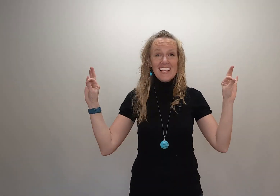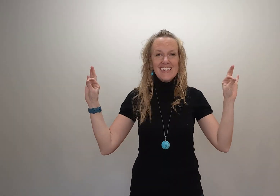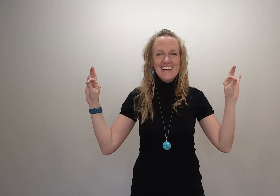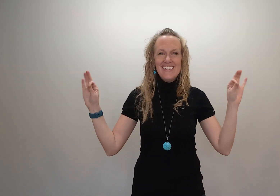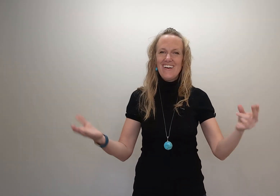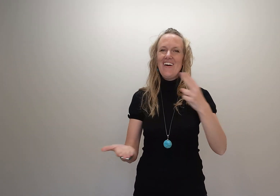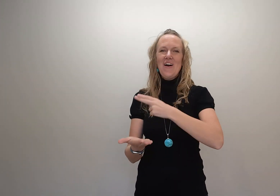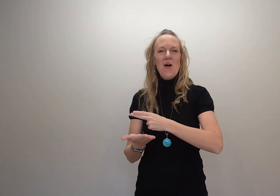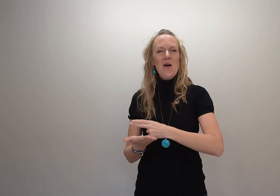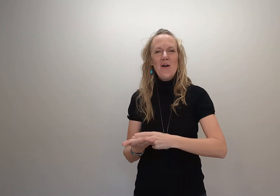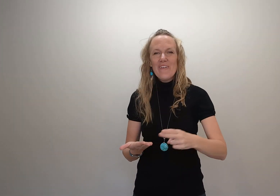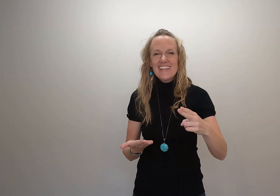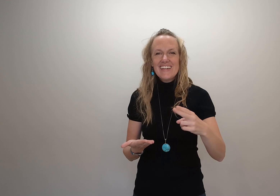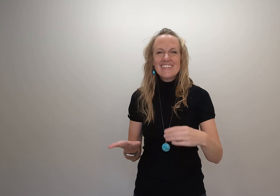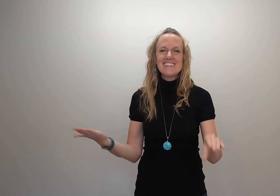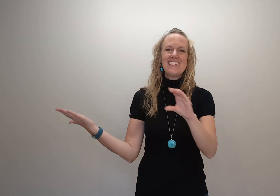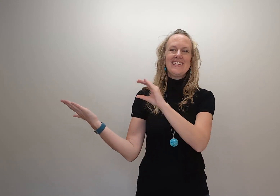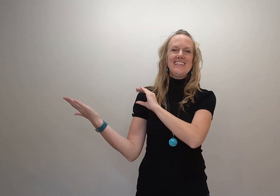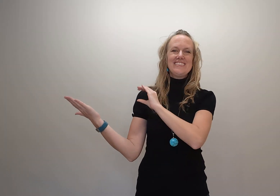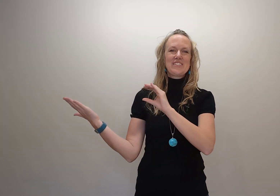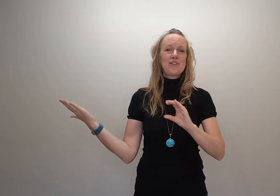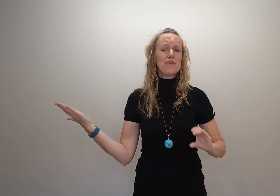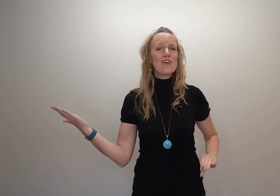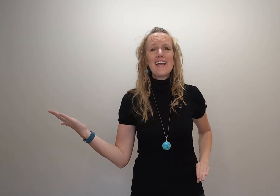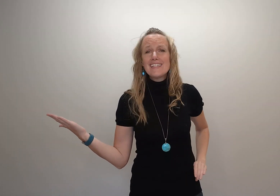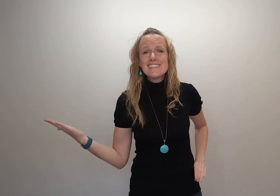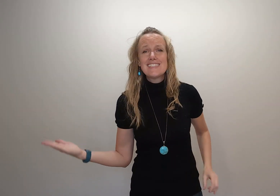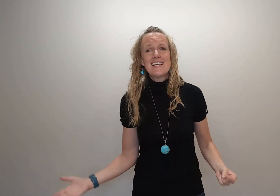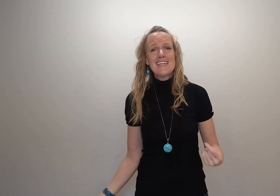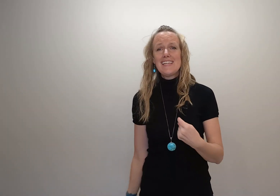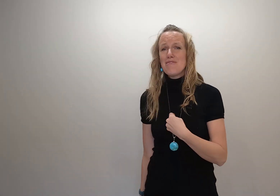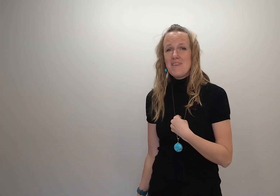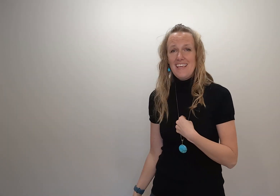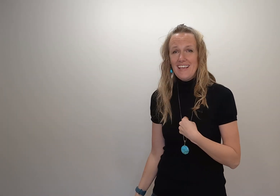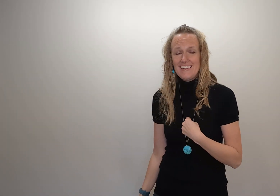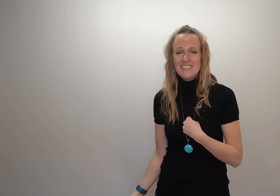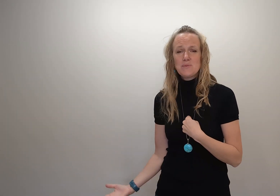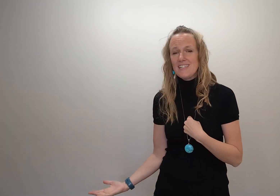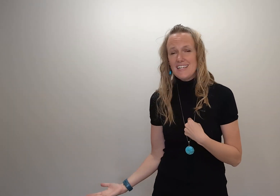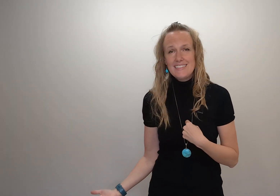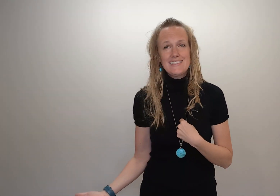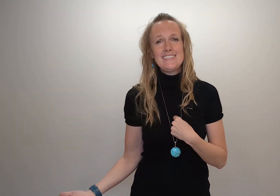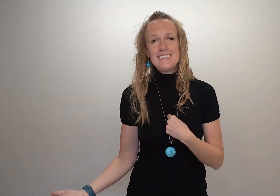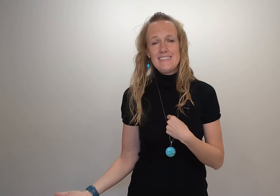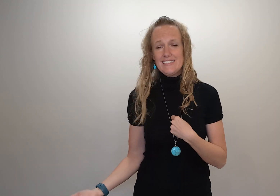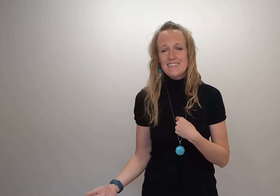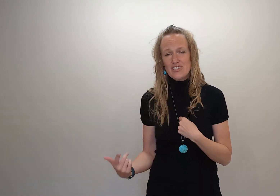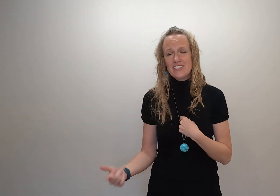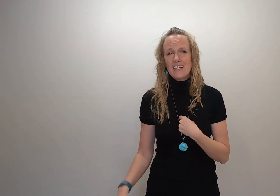free. Holiness is Christ in me. I just realized this verse kind